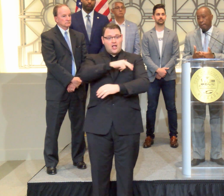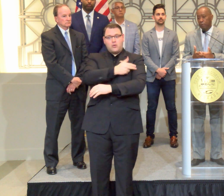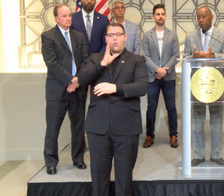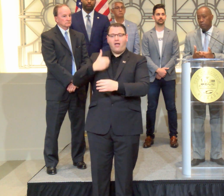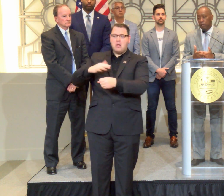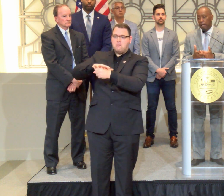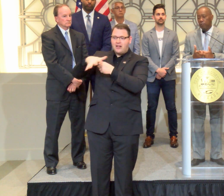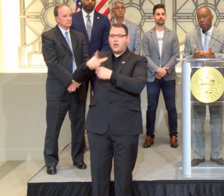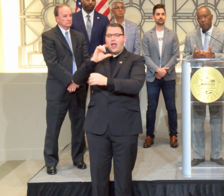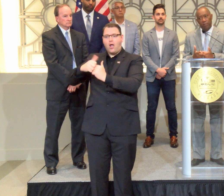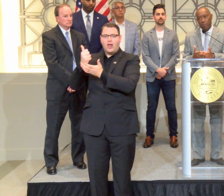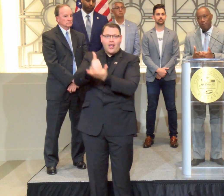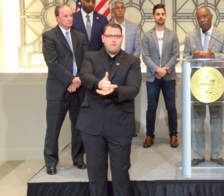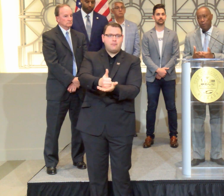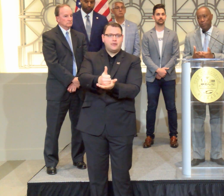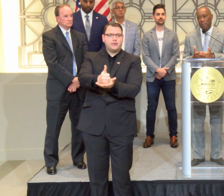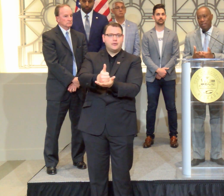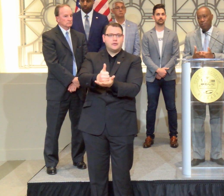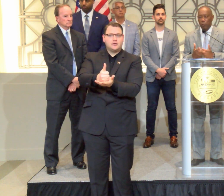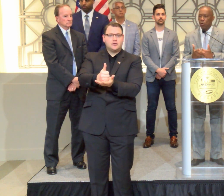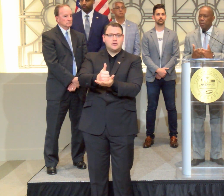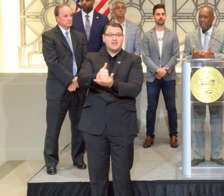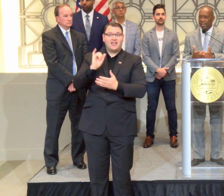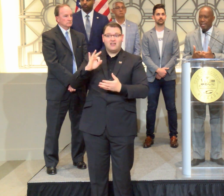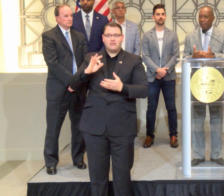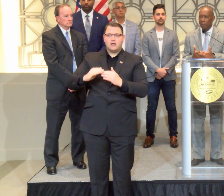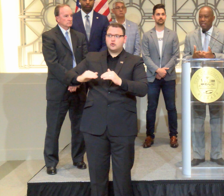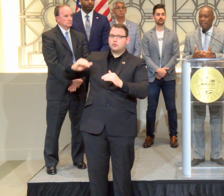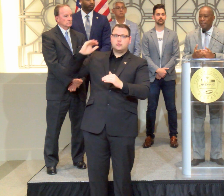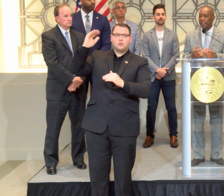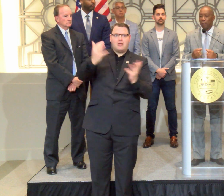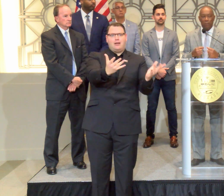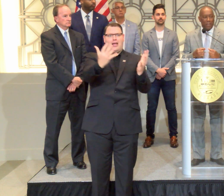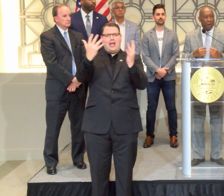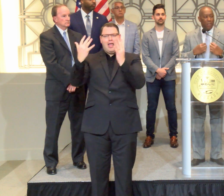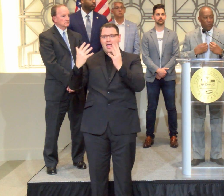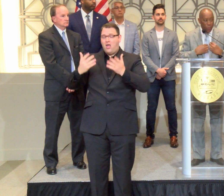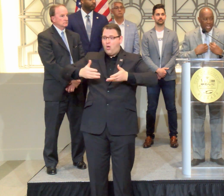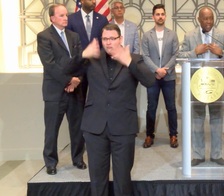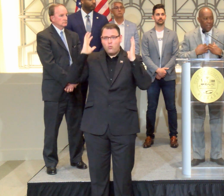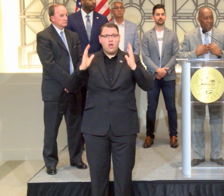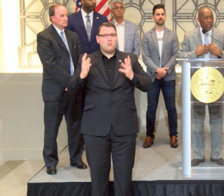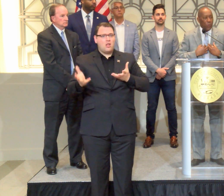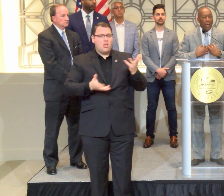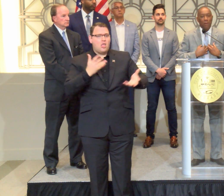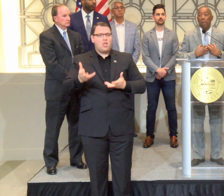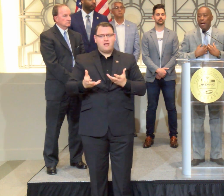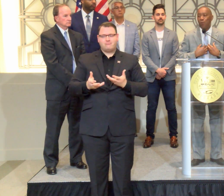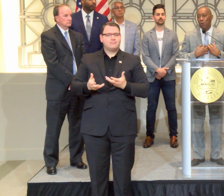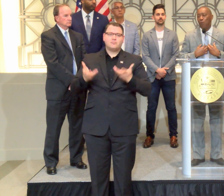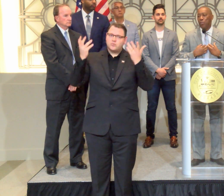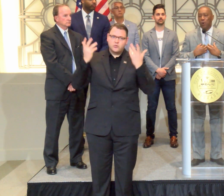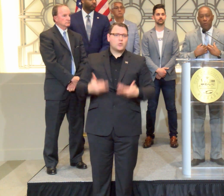that happens, then you're going to have to make some very tough calls. So we don't want to get there. This is something for now that you have